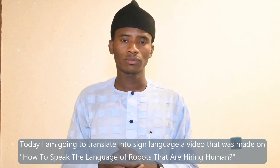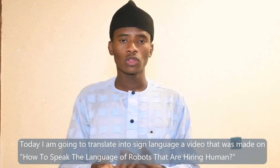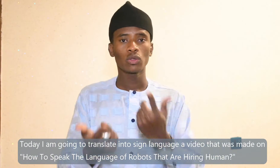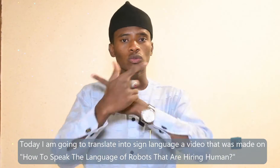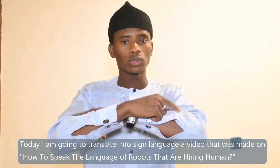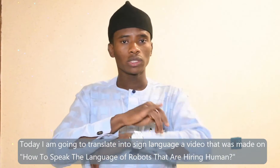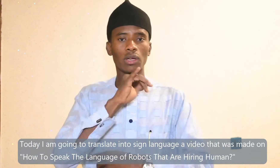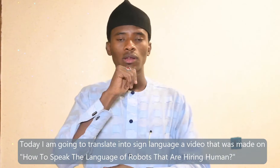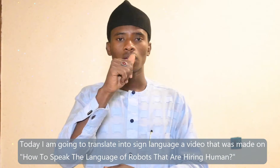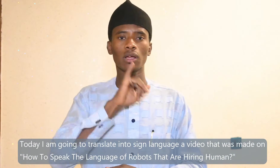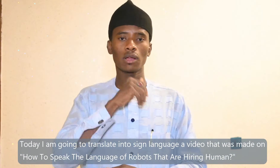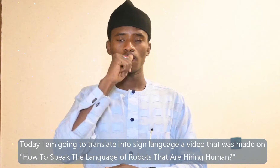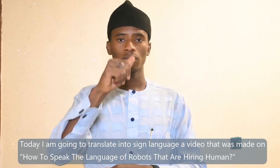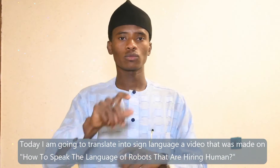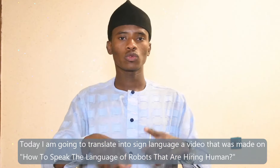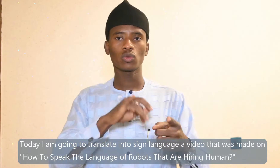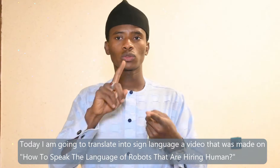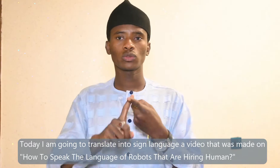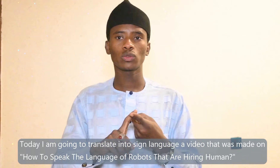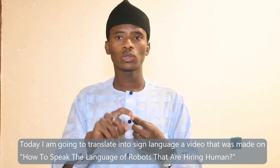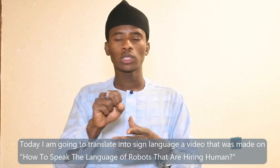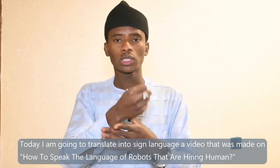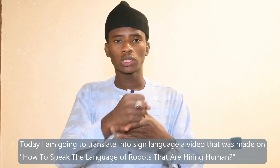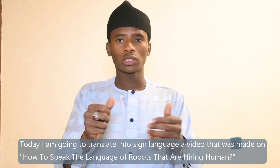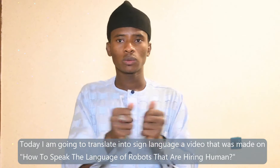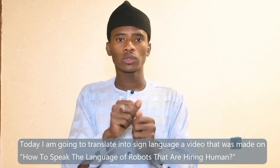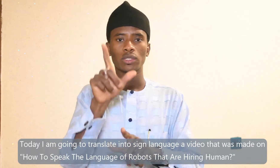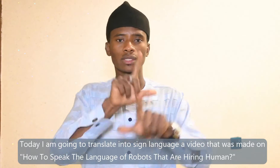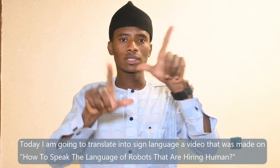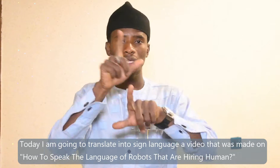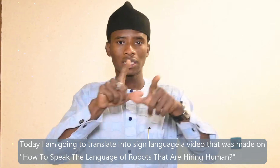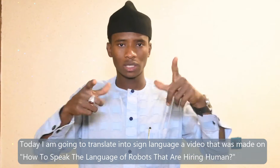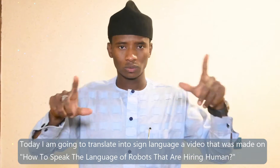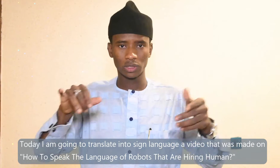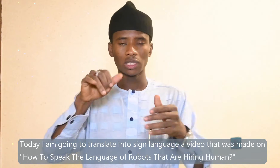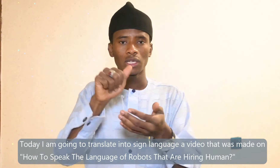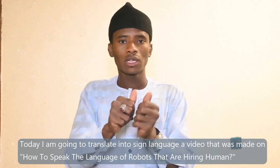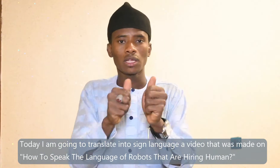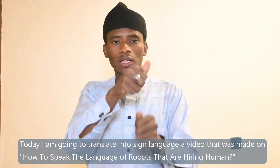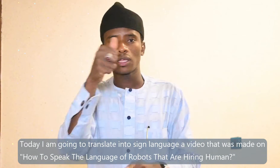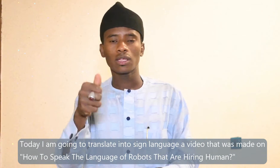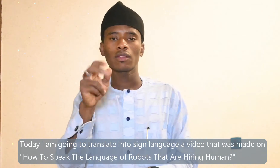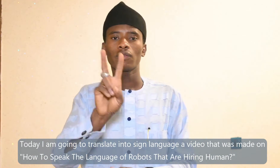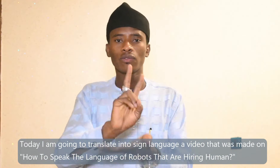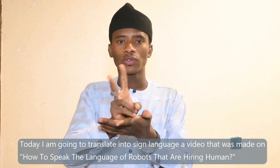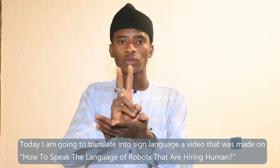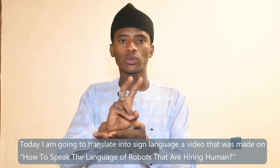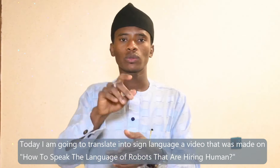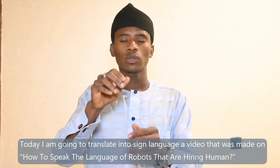going to have to put into sign language a video that was made about how to speak the language